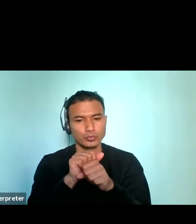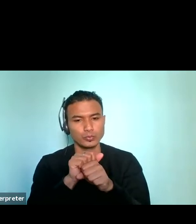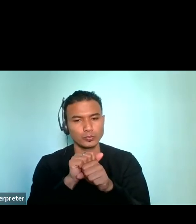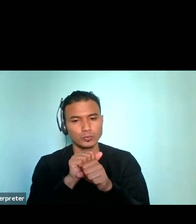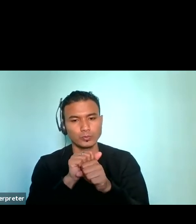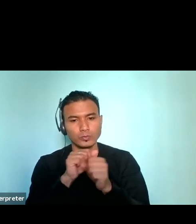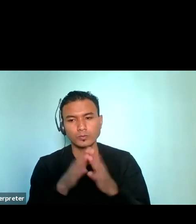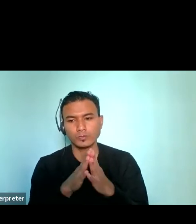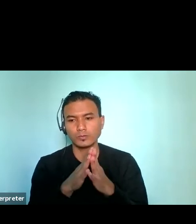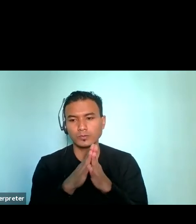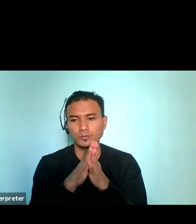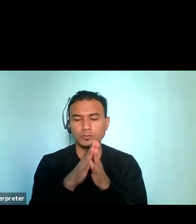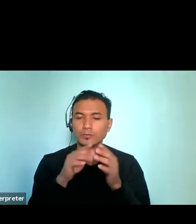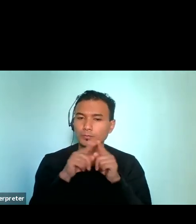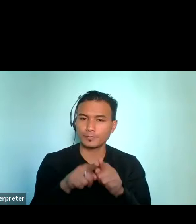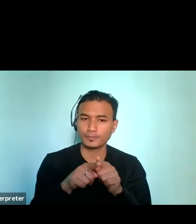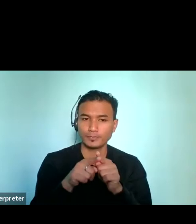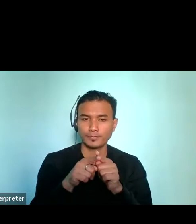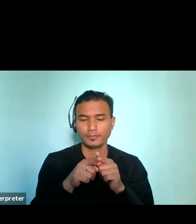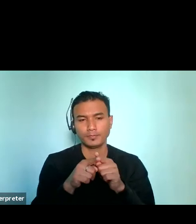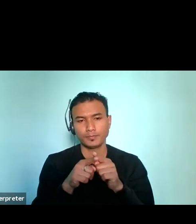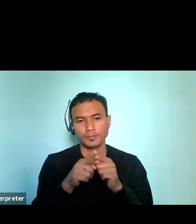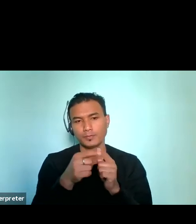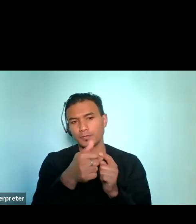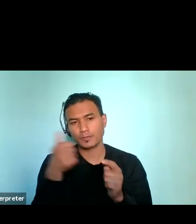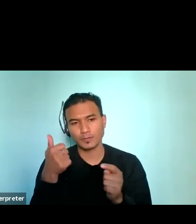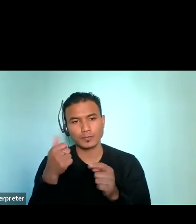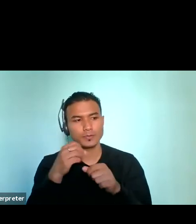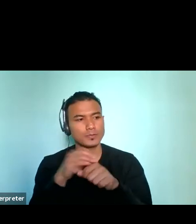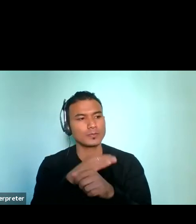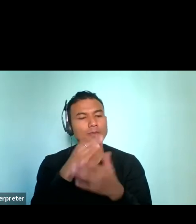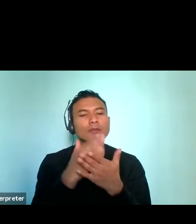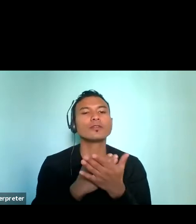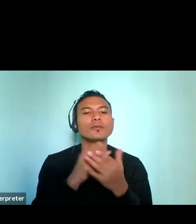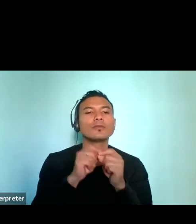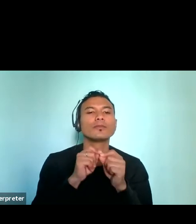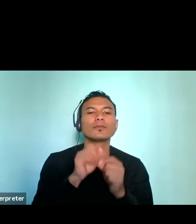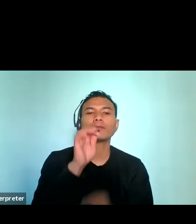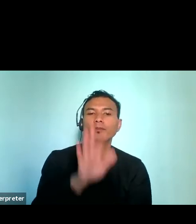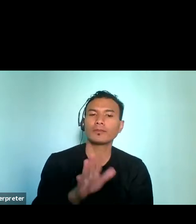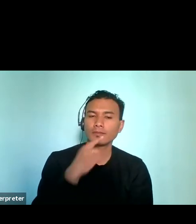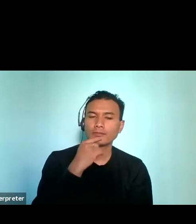to work together to have a better impact. And also